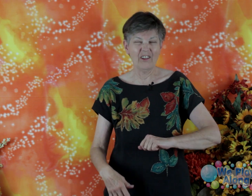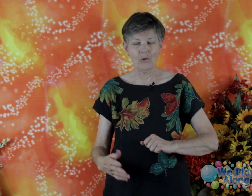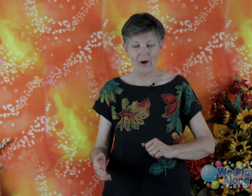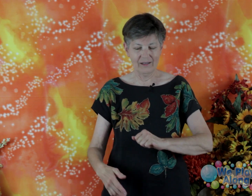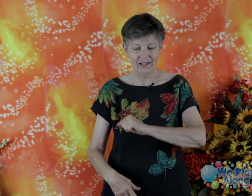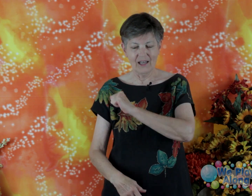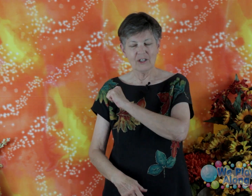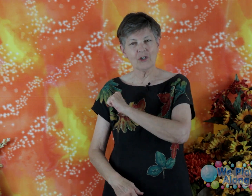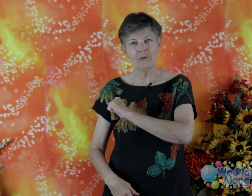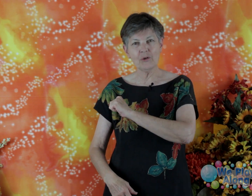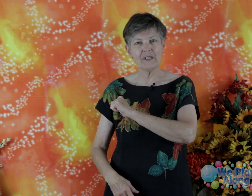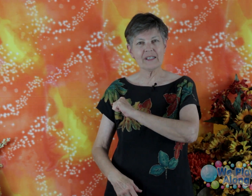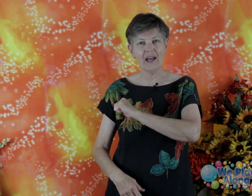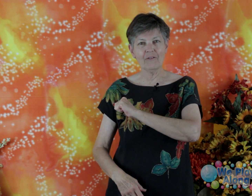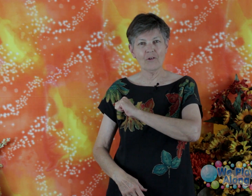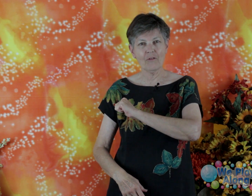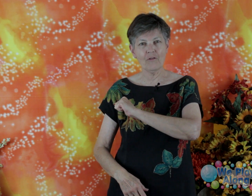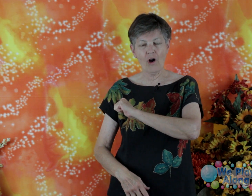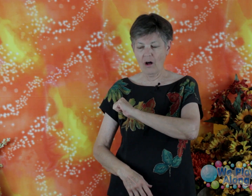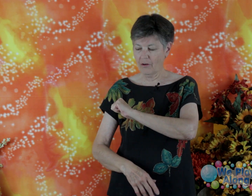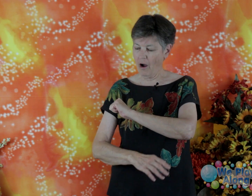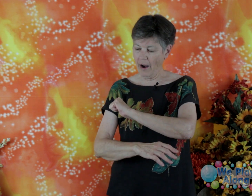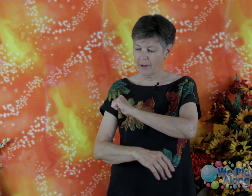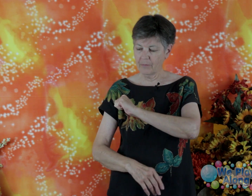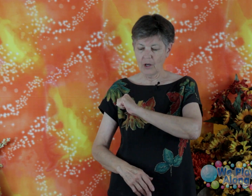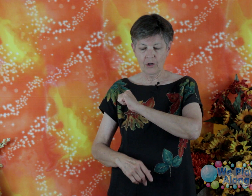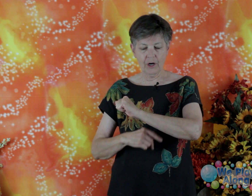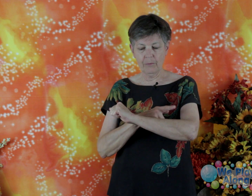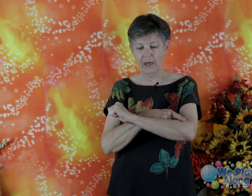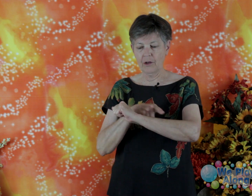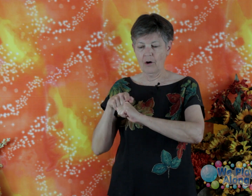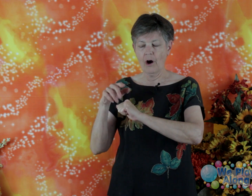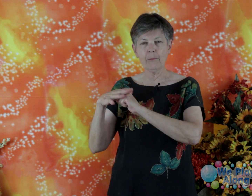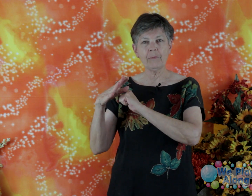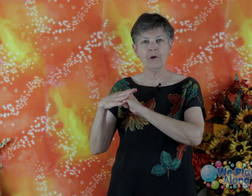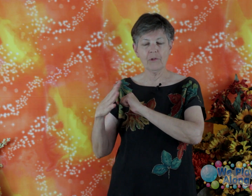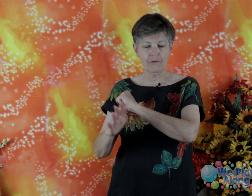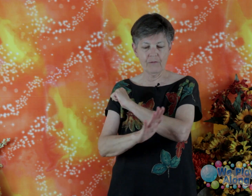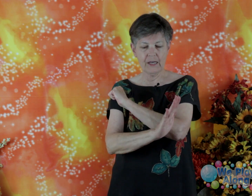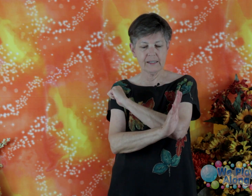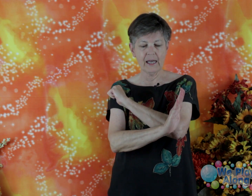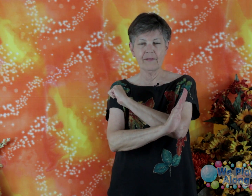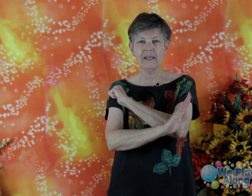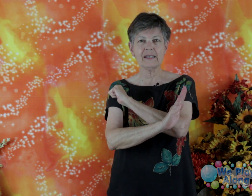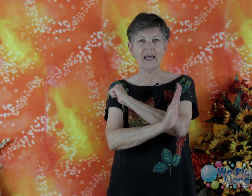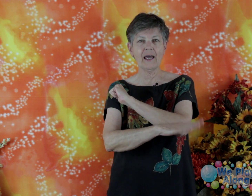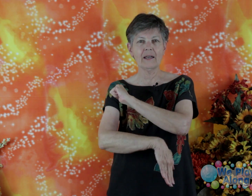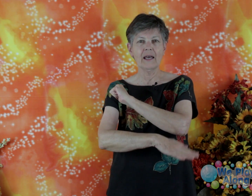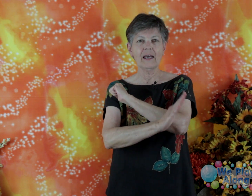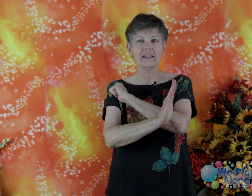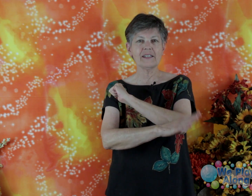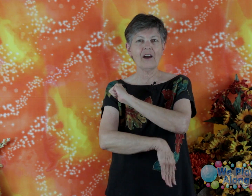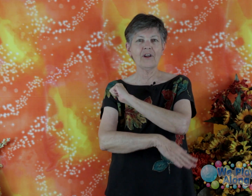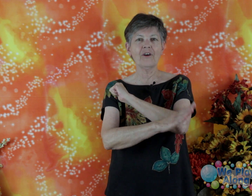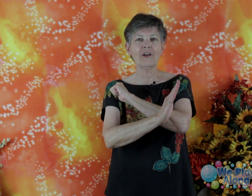either one. To do the sign for fall or autumn, you're going to make your arm up here with a fist, and this hand is down here, and